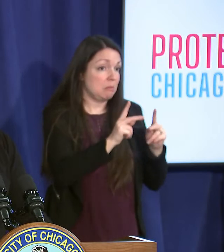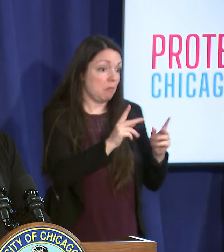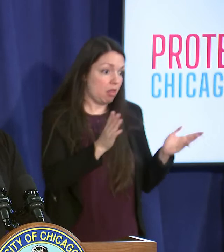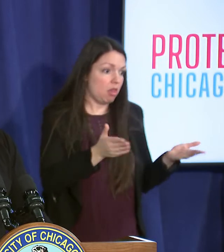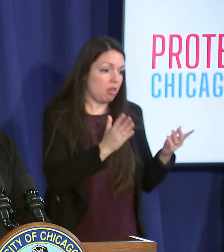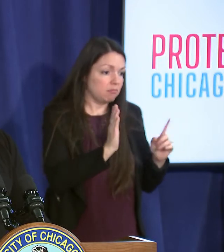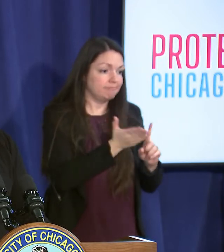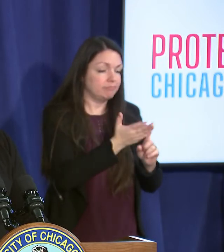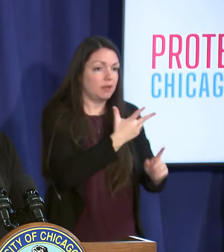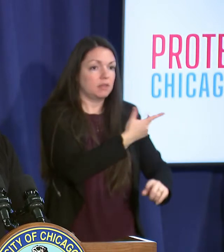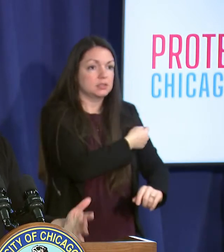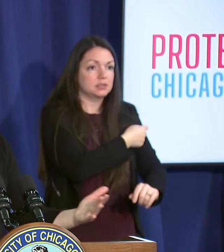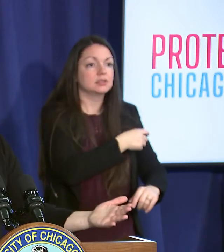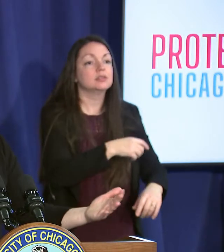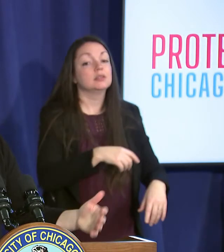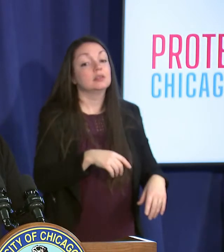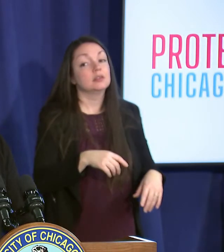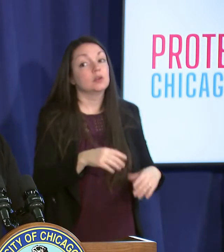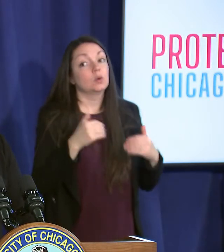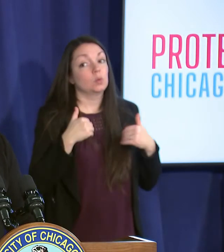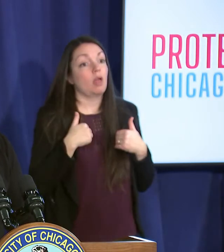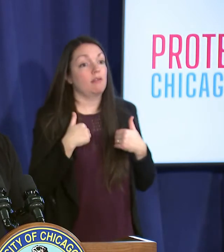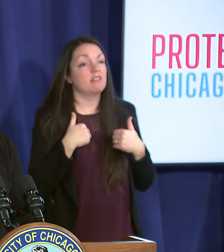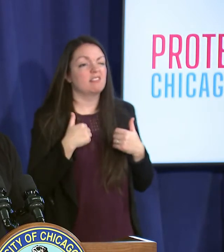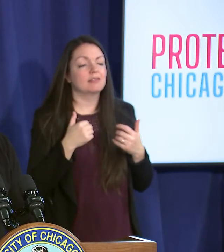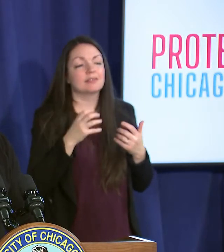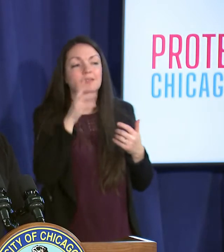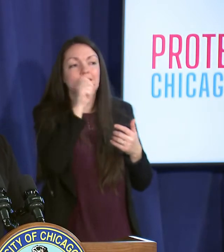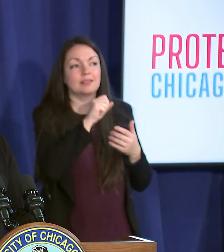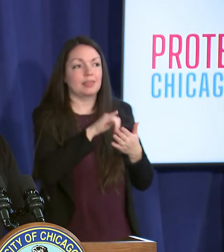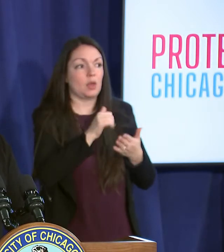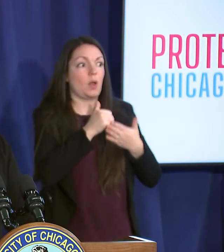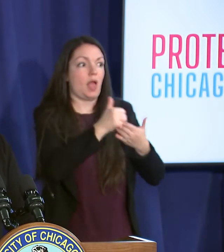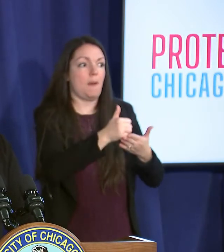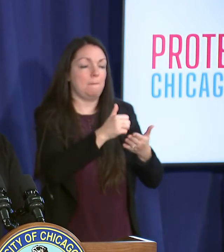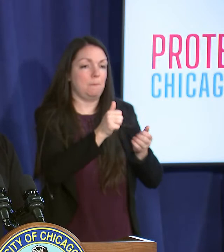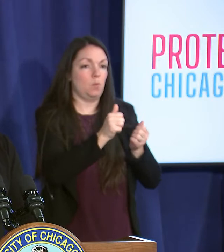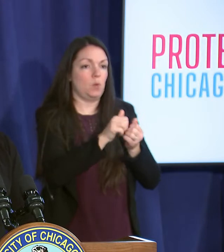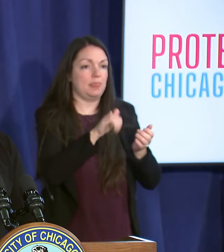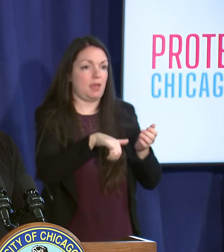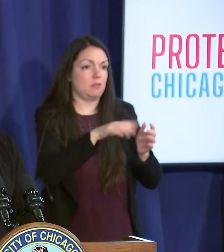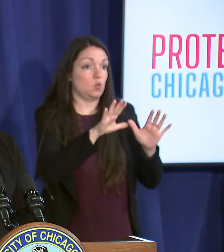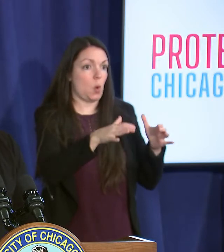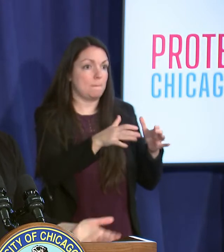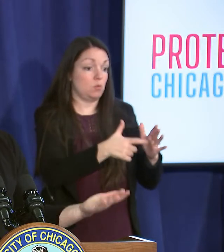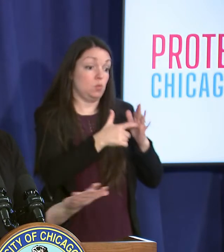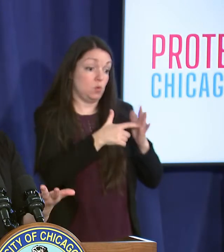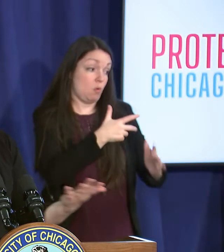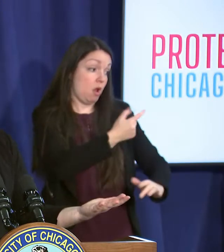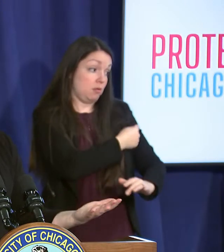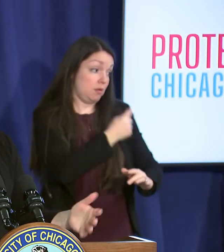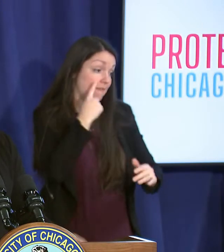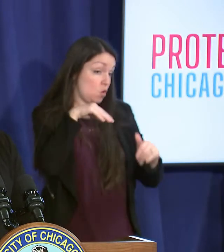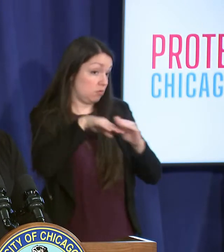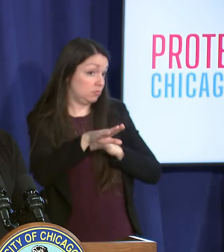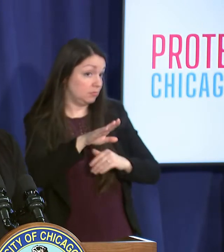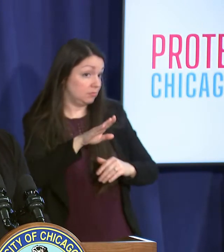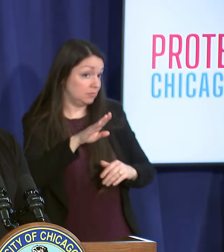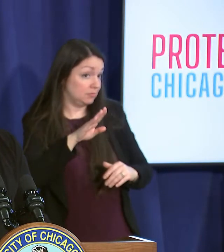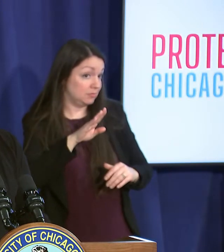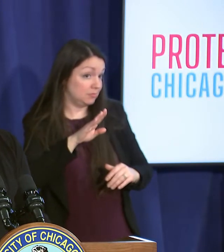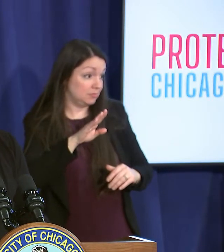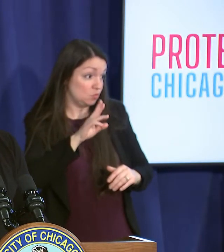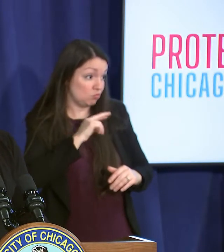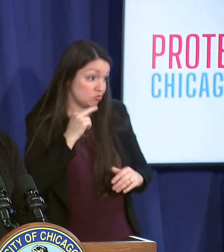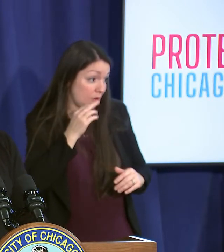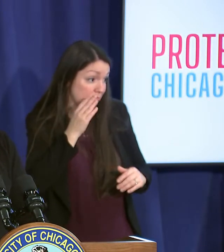vaccinated. And we do have a preliminary hypothesis that it is helping with that group. And I do just want to remind people